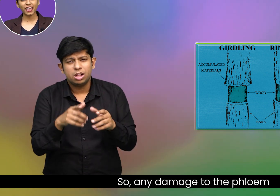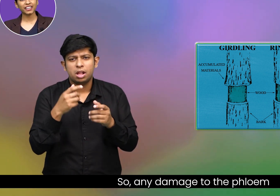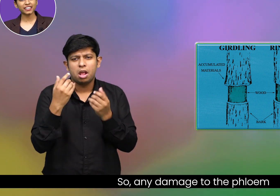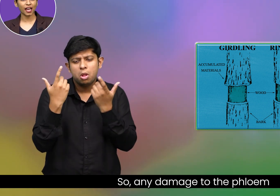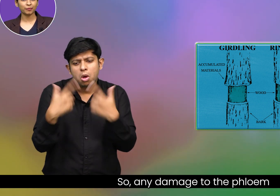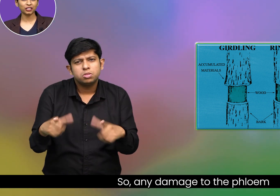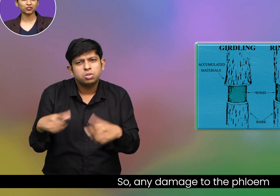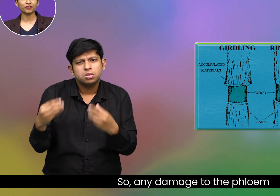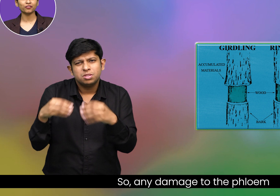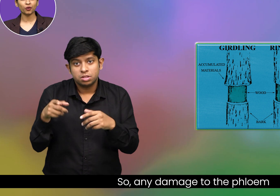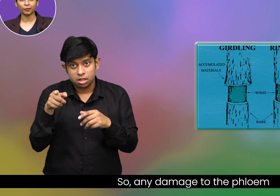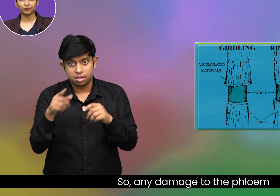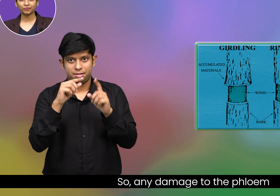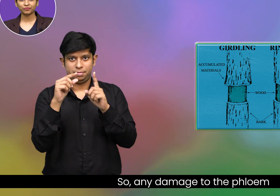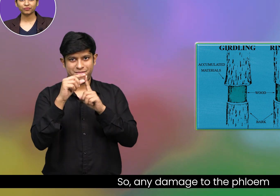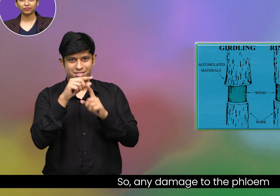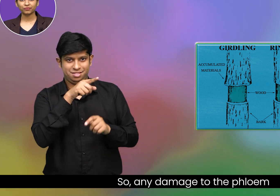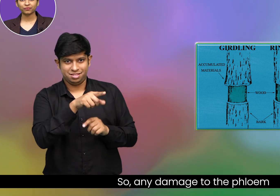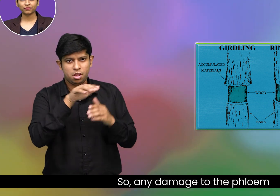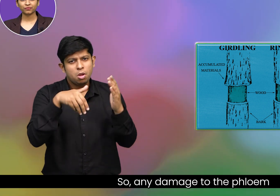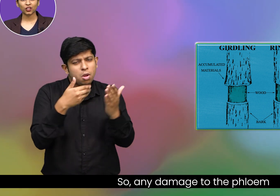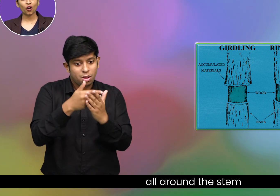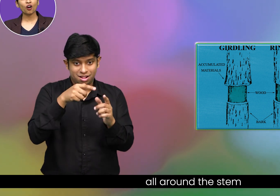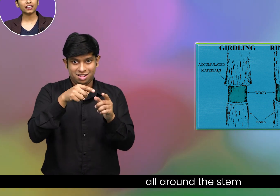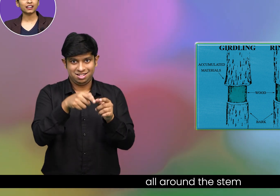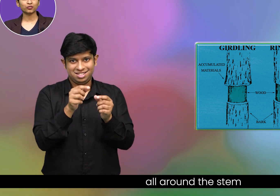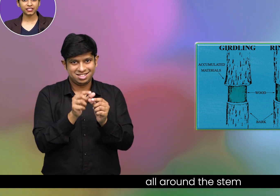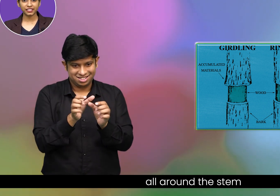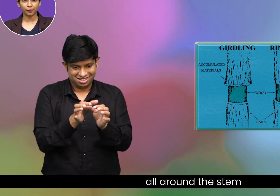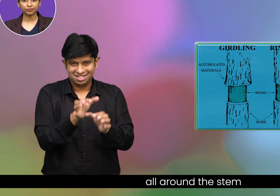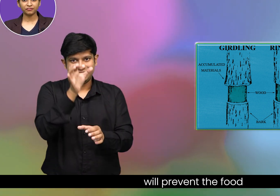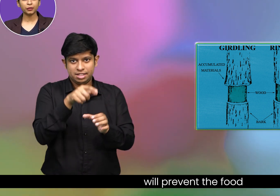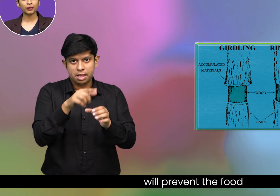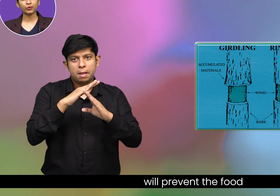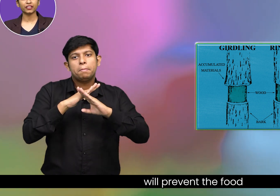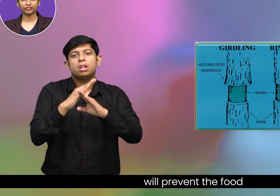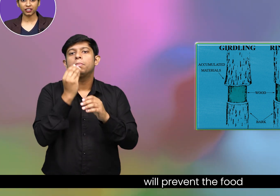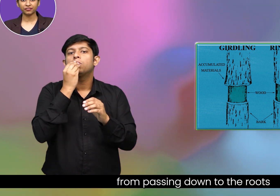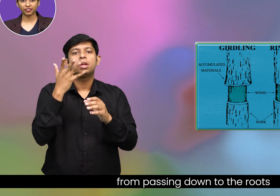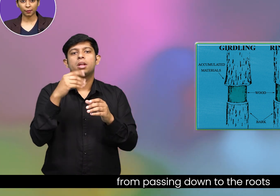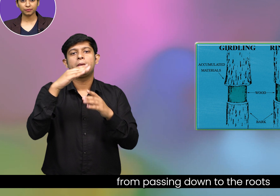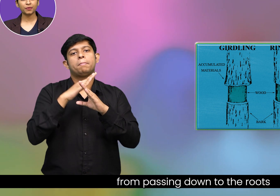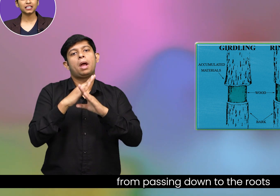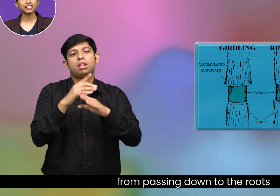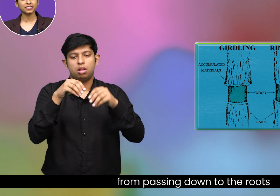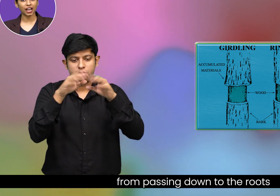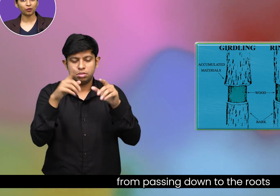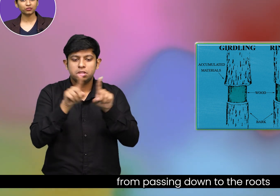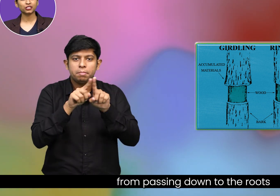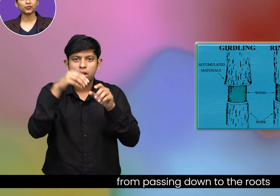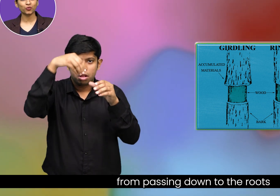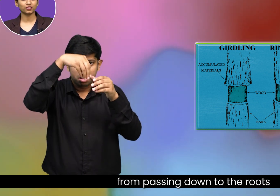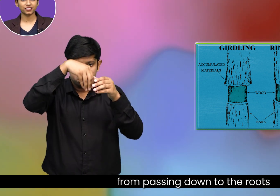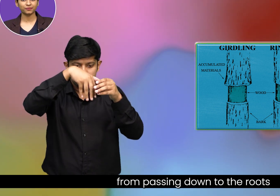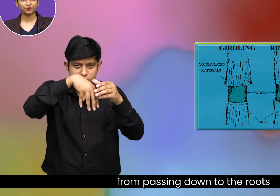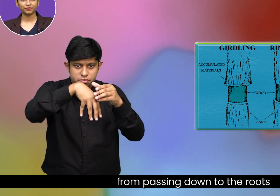So, any damage to the phloem all around the stem will prevent the food from passing down